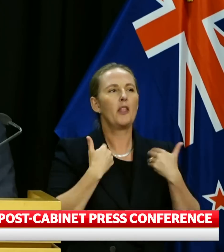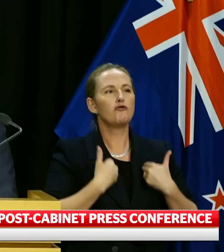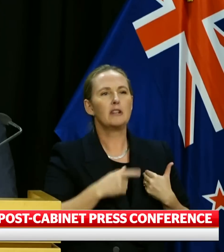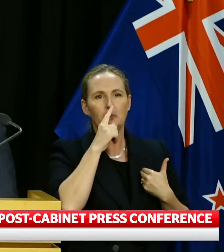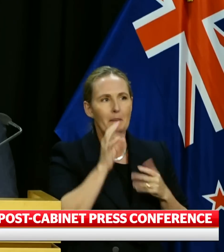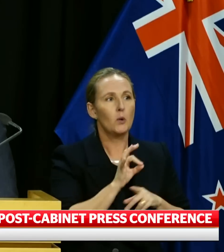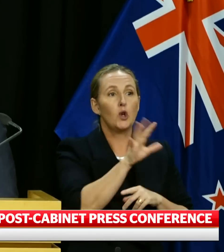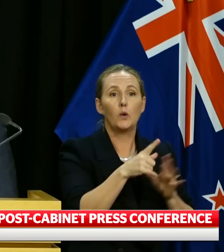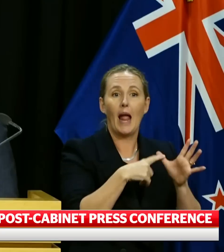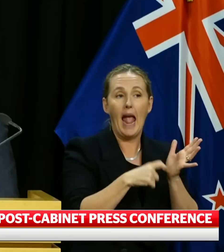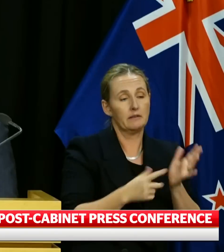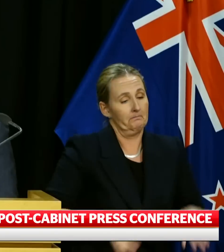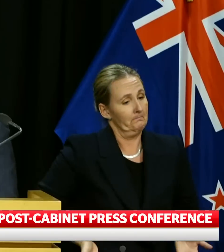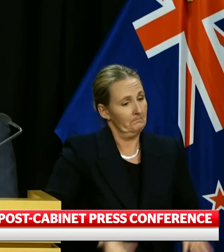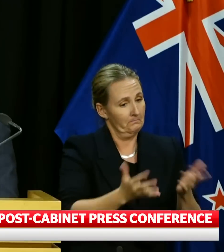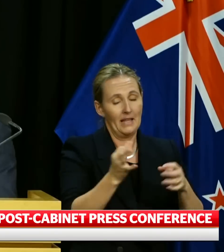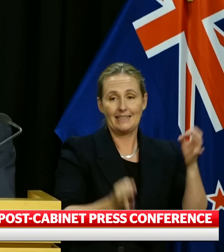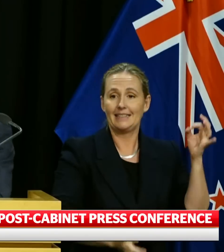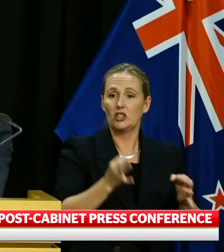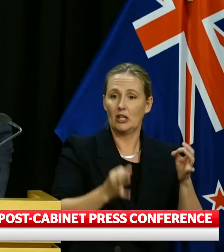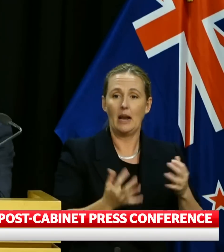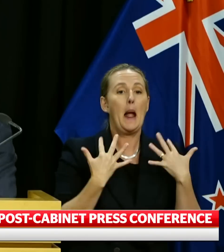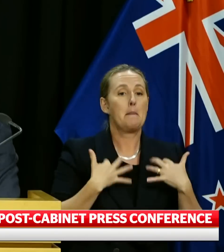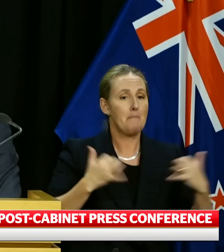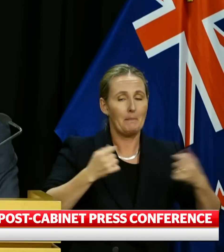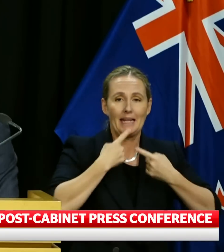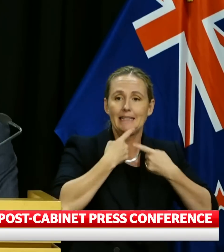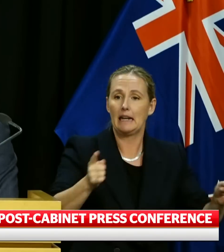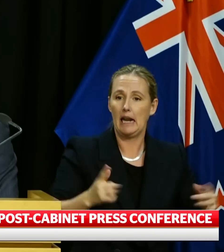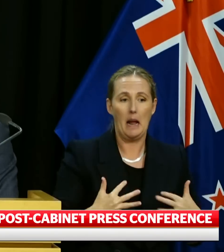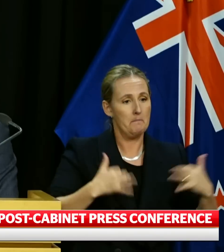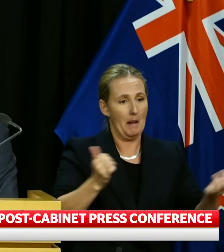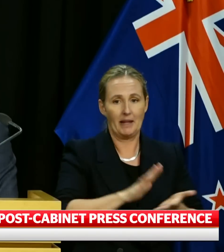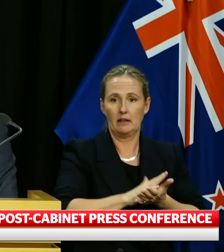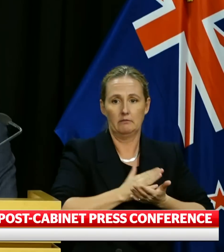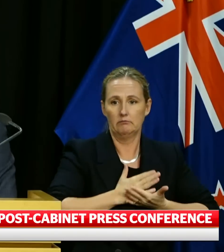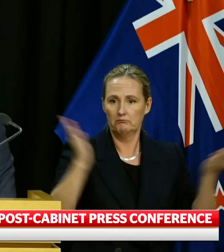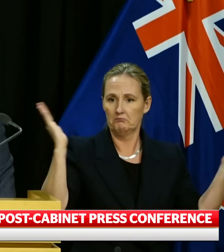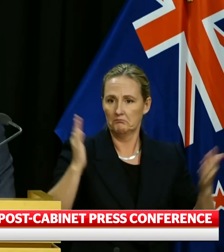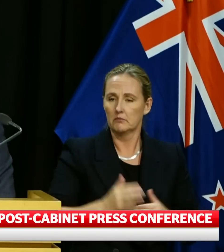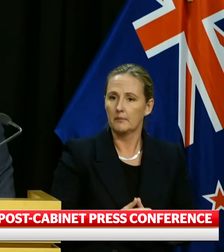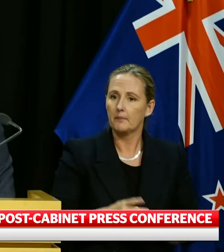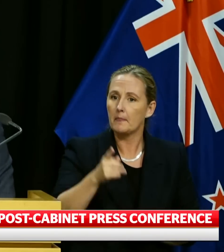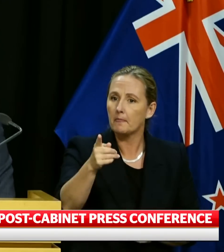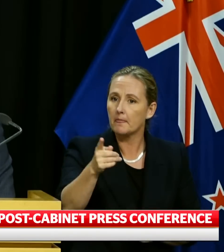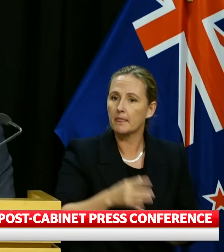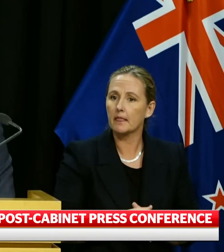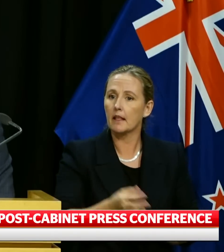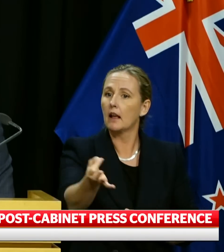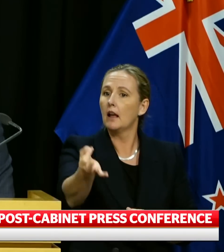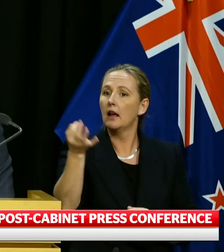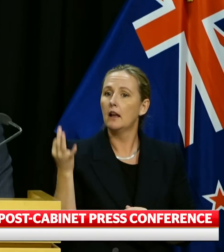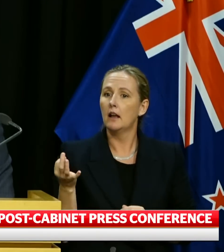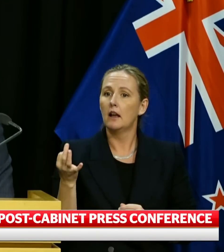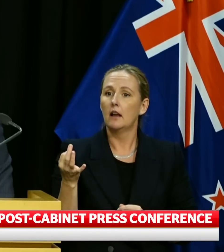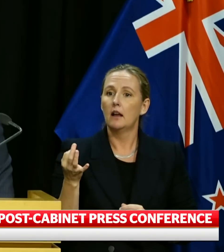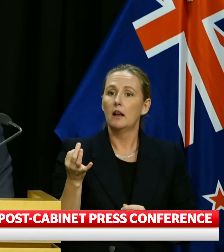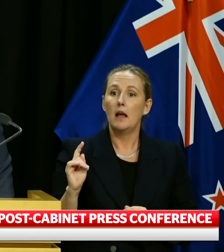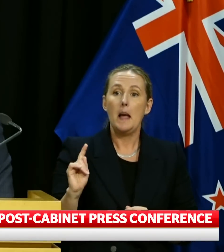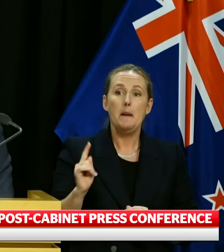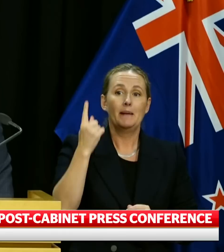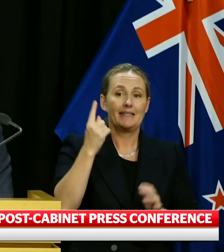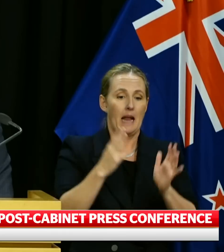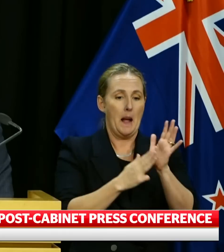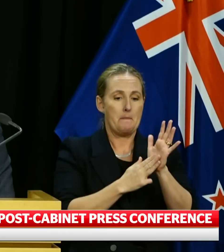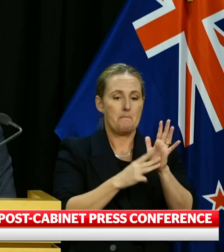can do so, and it's all publicly declared and publicly transparent. Yeah. What's the message that you got back from Minister Mahuta from China,